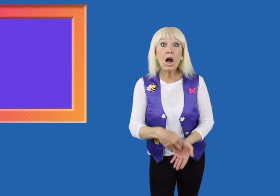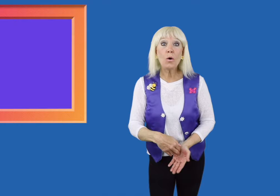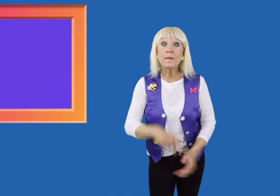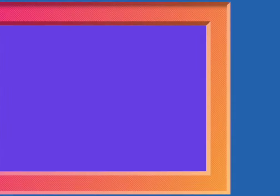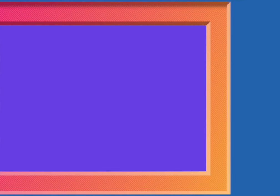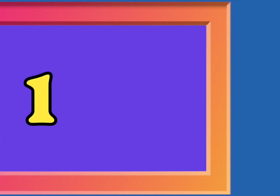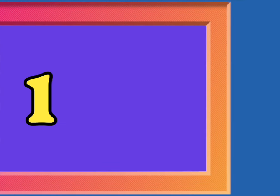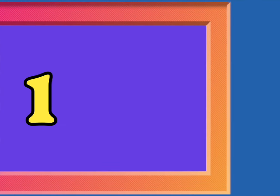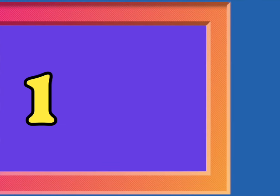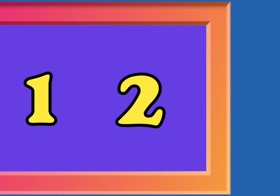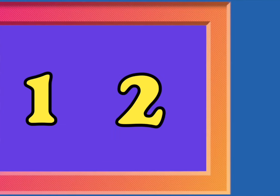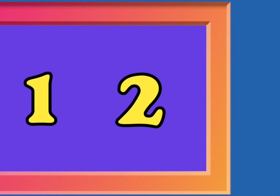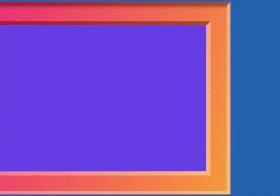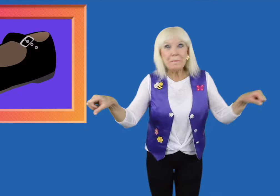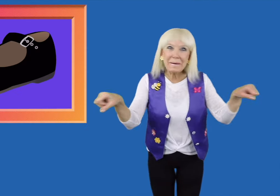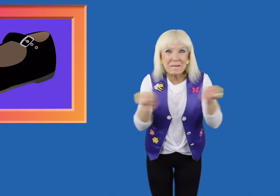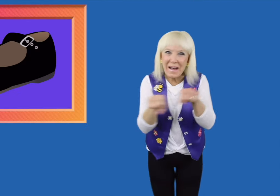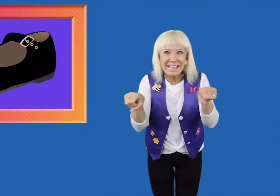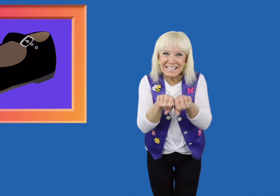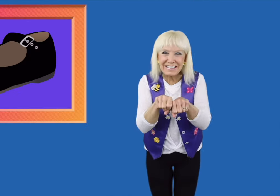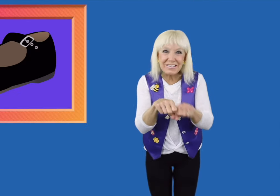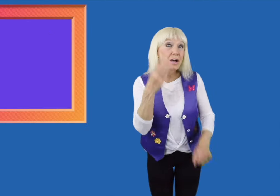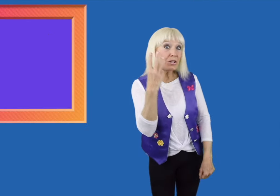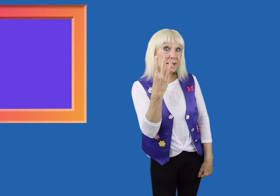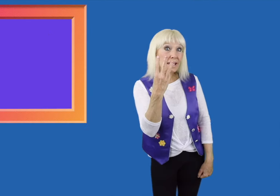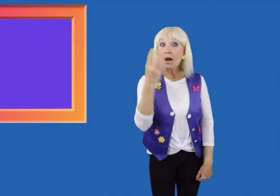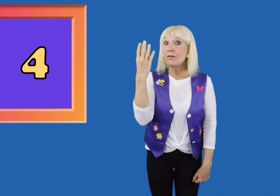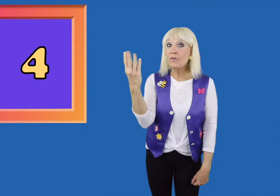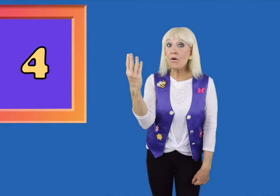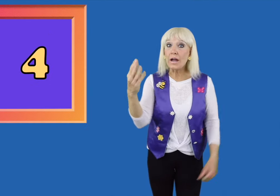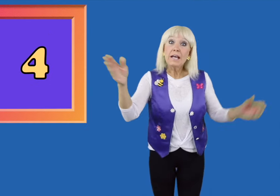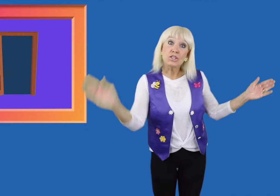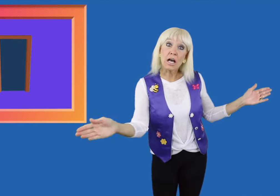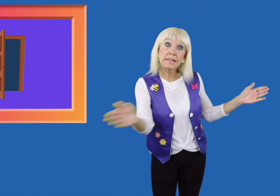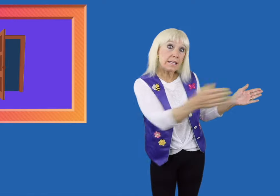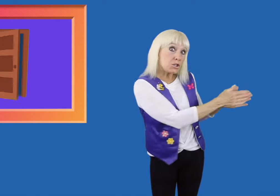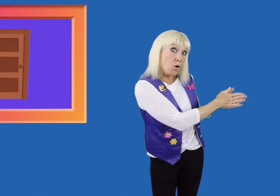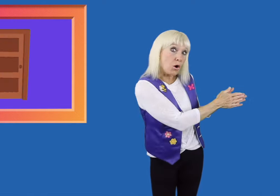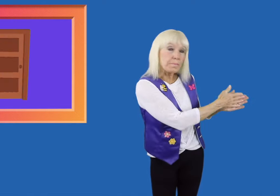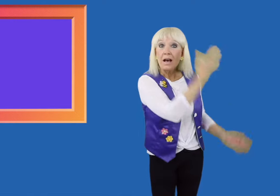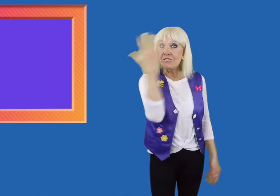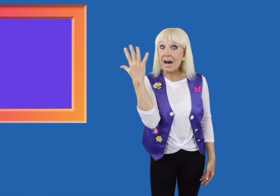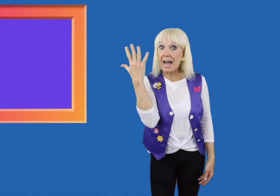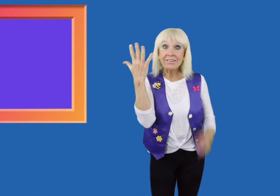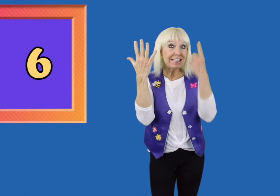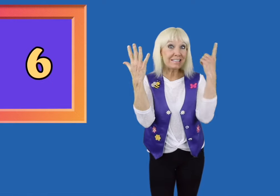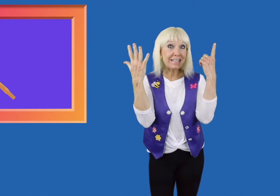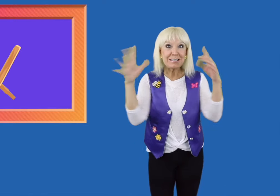go. 1, 2, buckle my shoe. 3, 4, shut the door. 5, 6,